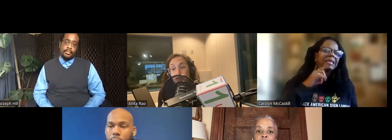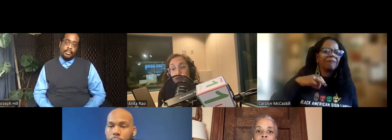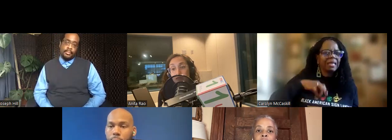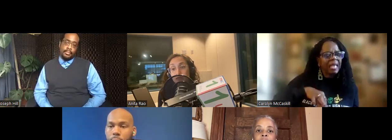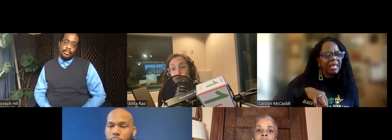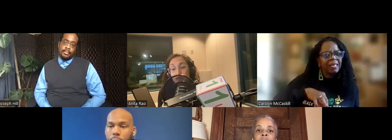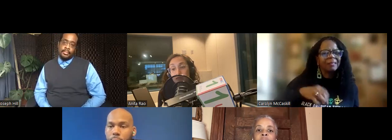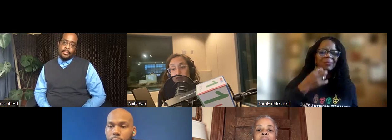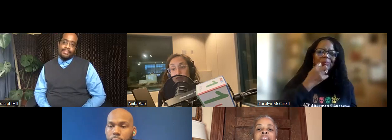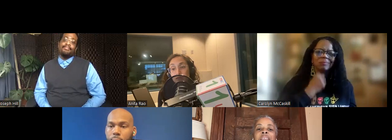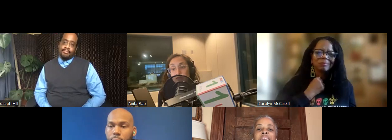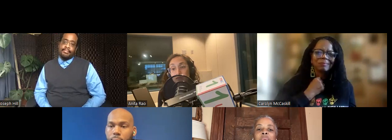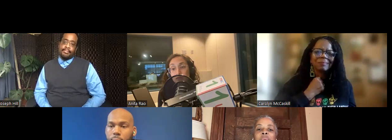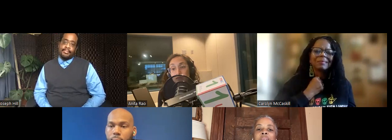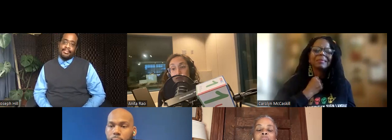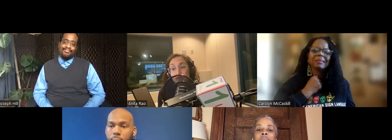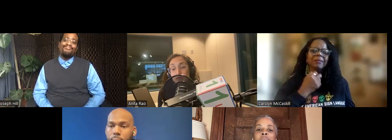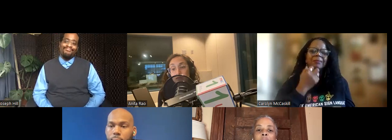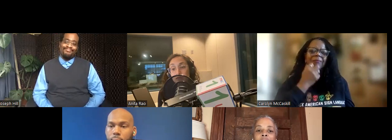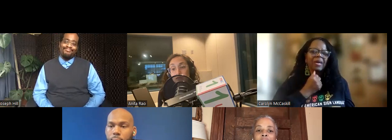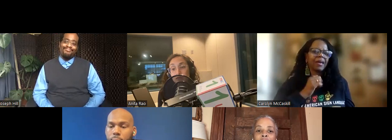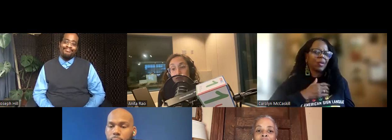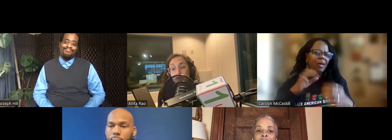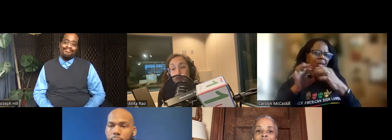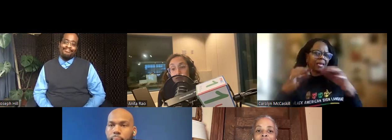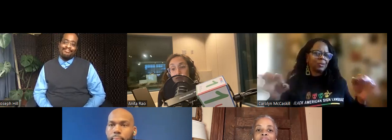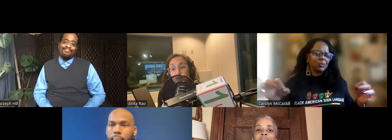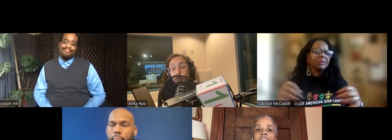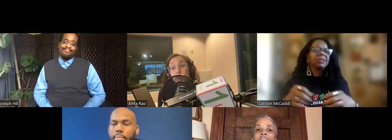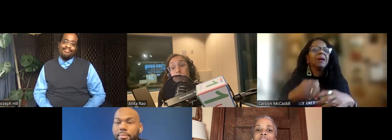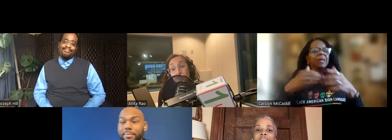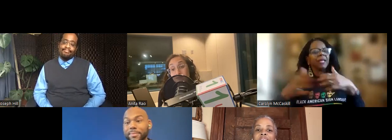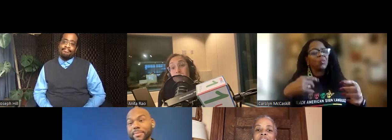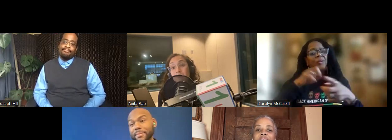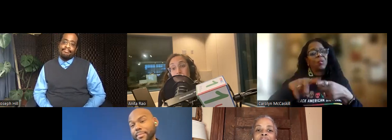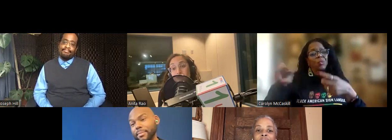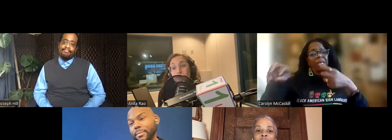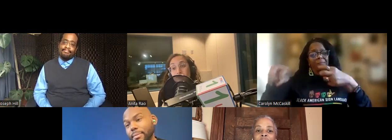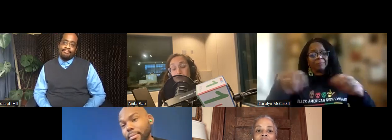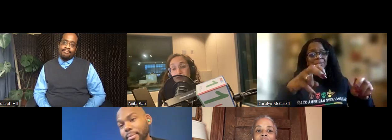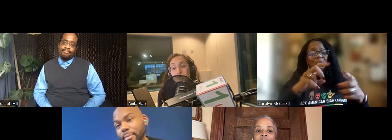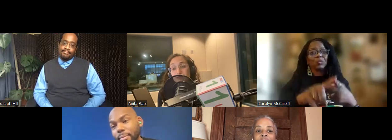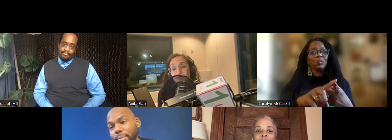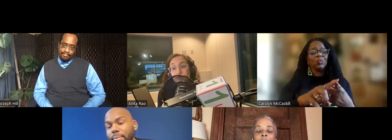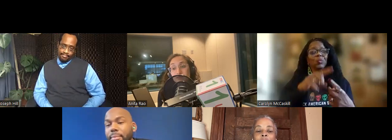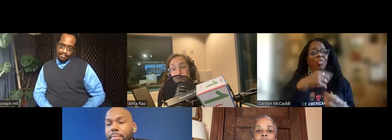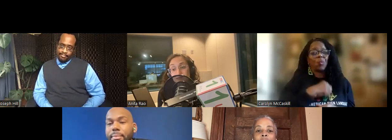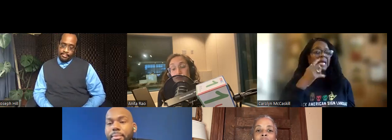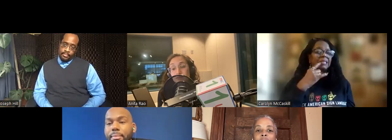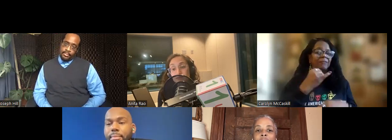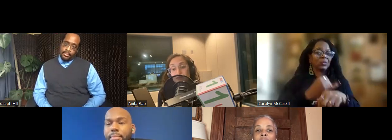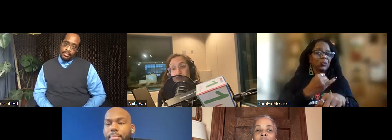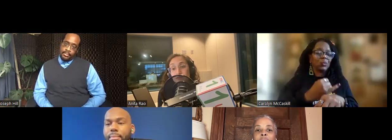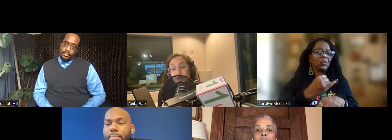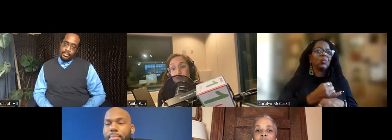for us. In a way, we talk about deaf gain, and the deaf gain that happened was